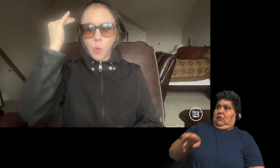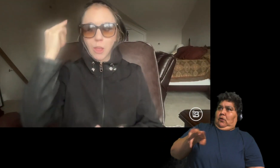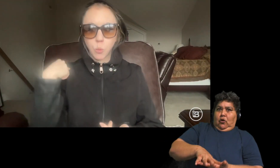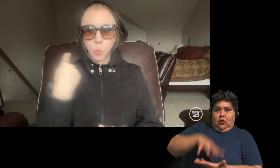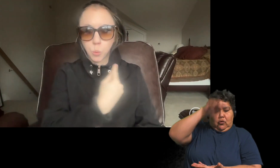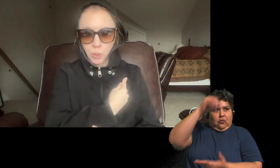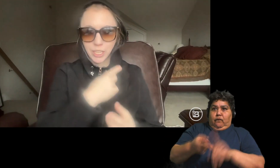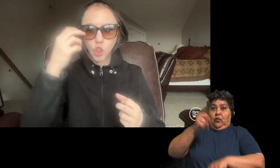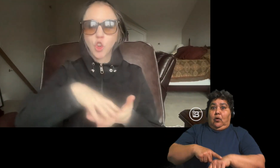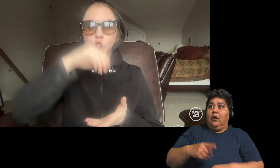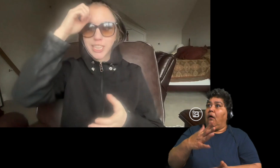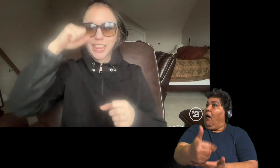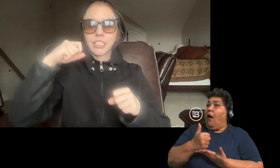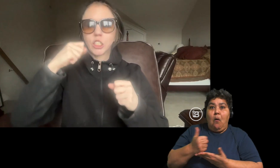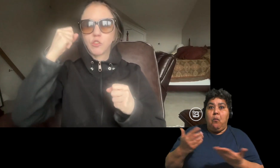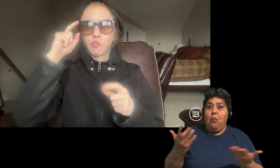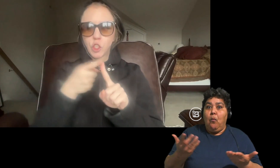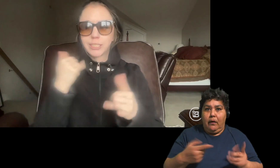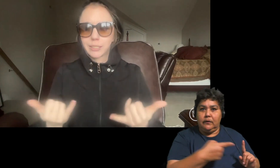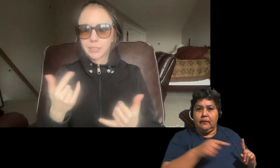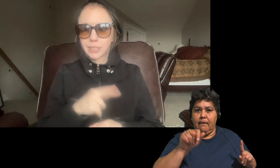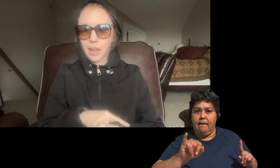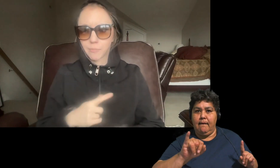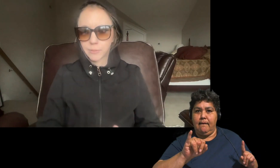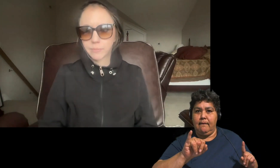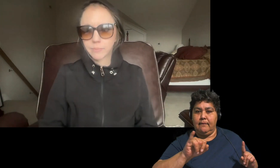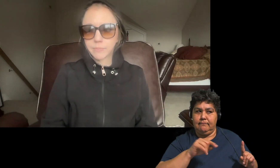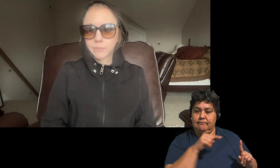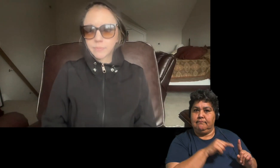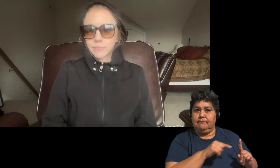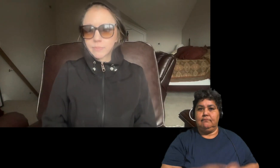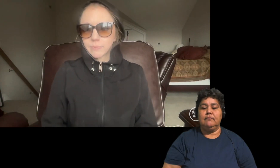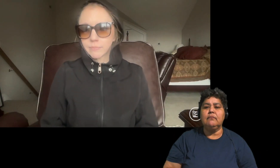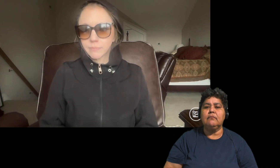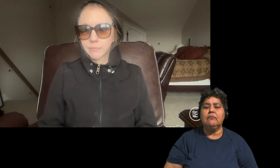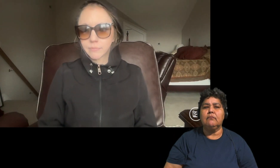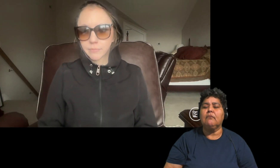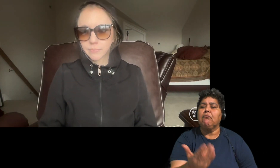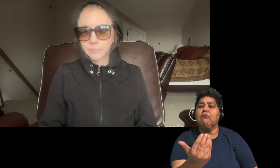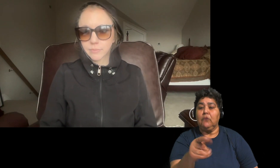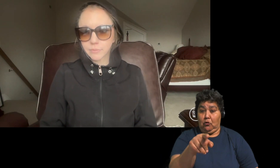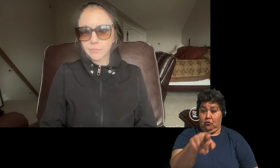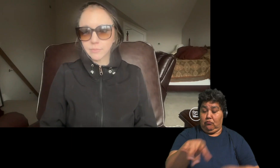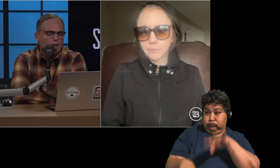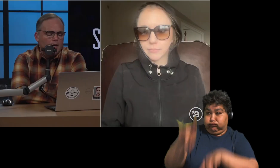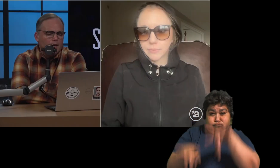things. And I think that's why we're all learning this for the first time, because we now have access to AI